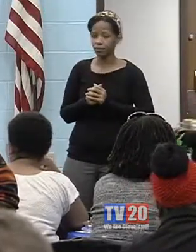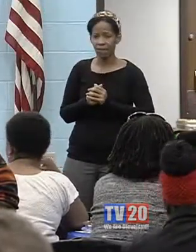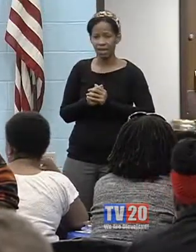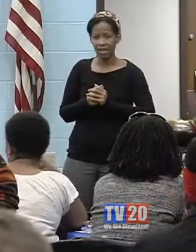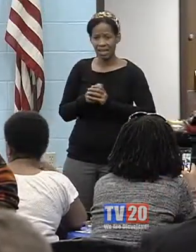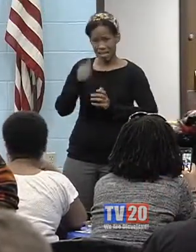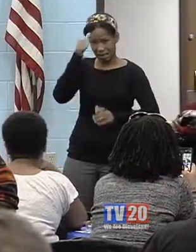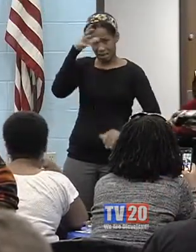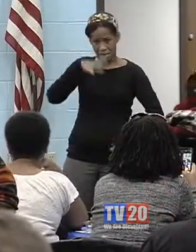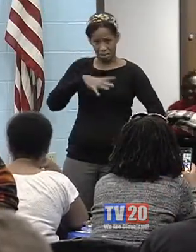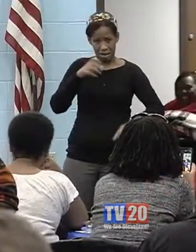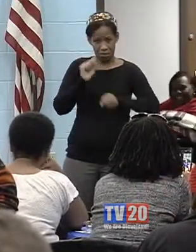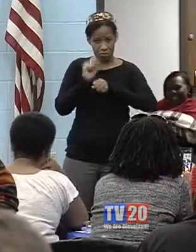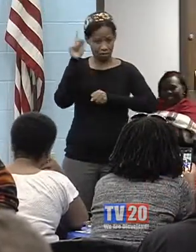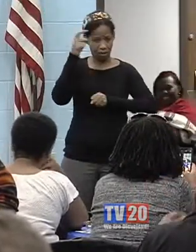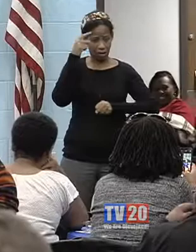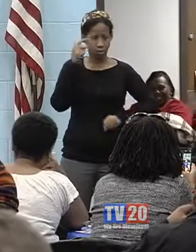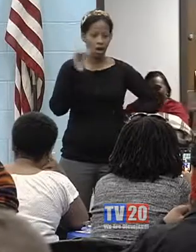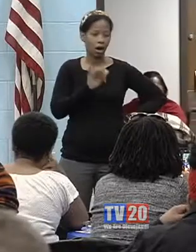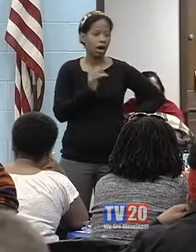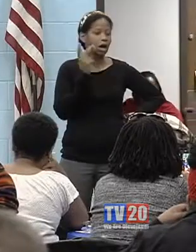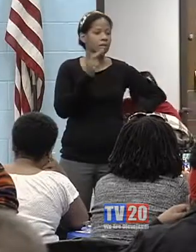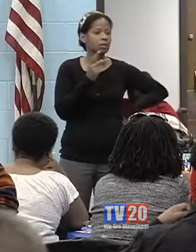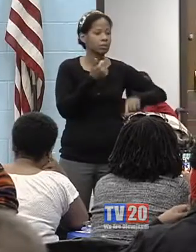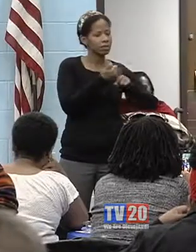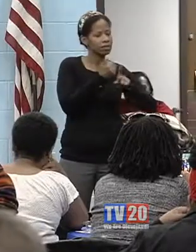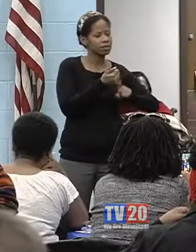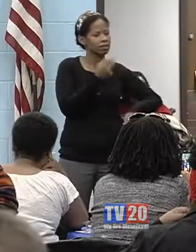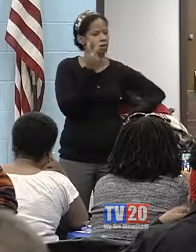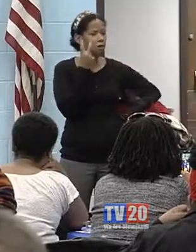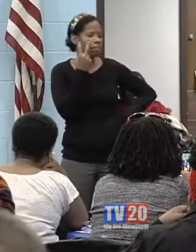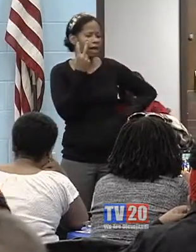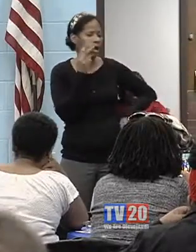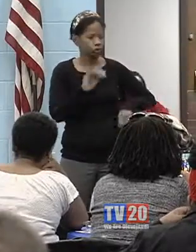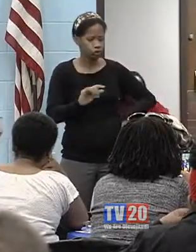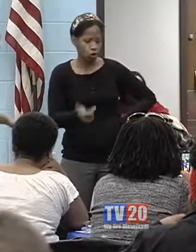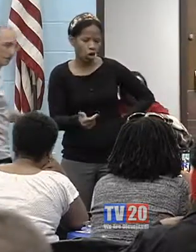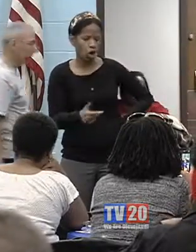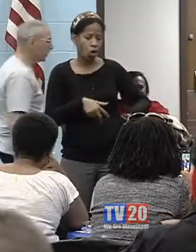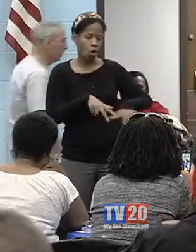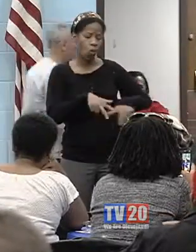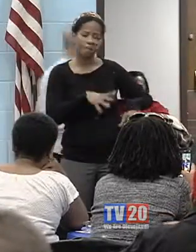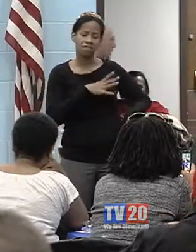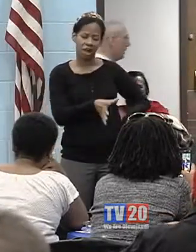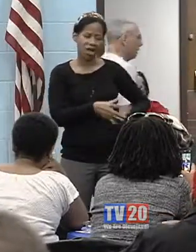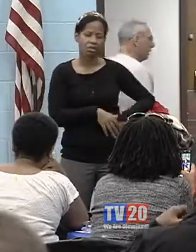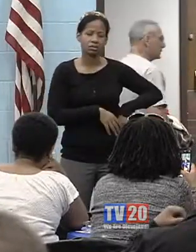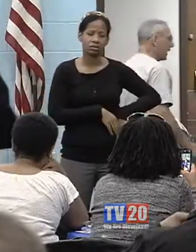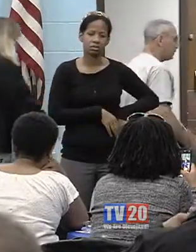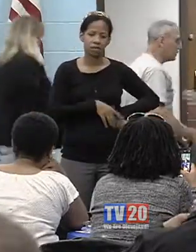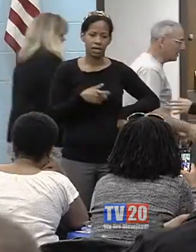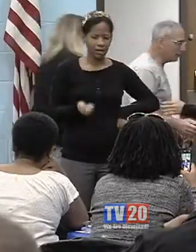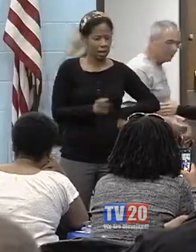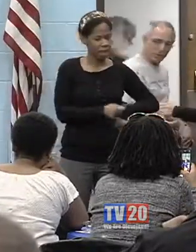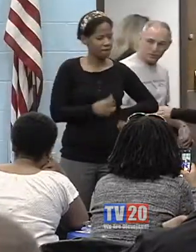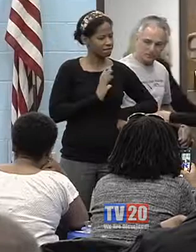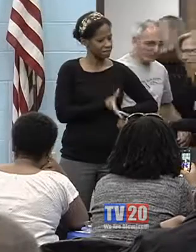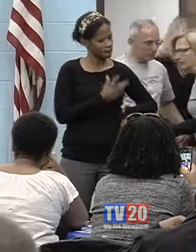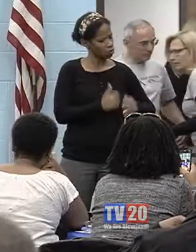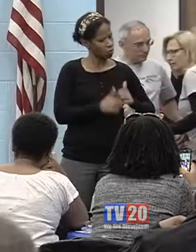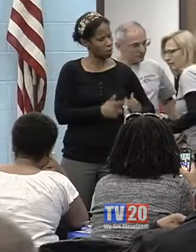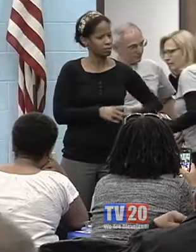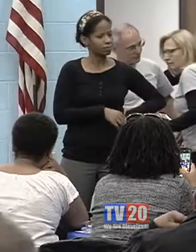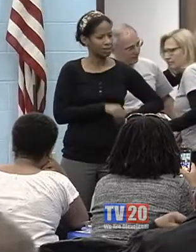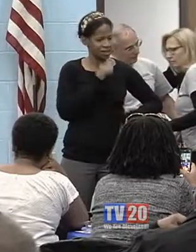elected official said, oh, I see folks who are blind or visually impaired with a guide dog. I see them walking across the street. I see them with a white cane navigating the grocery